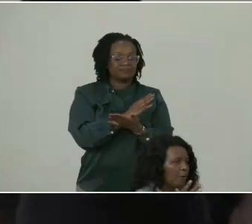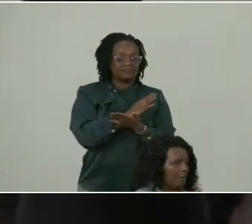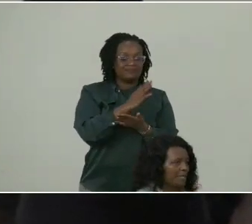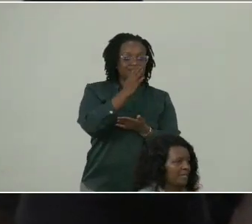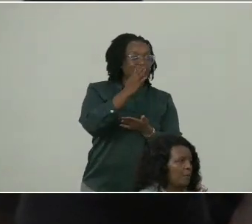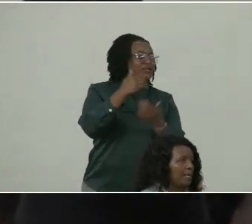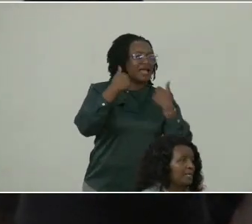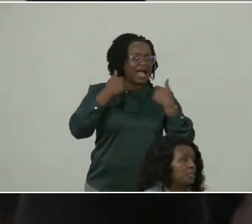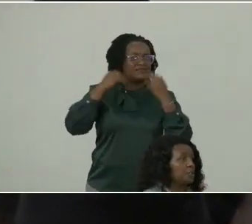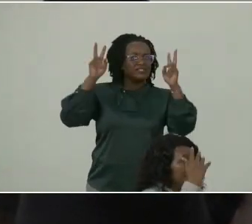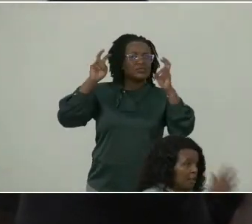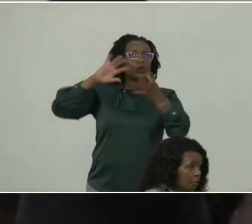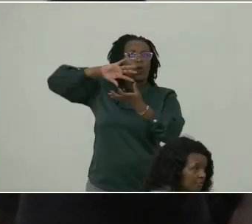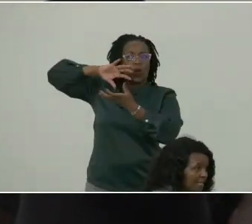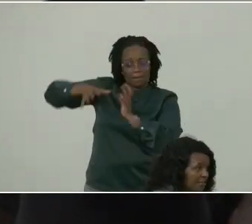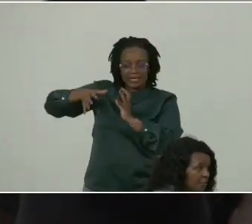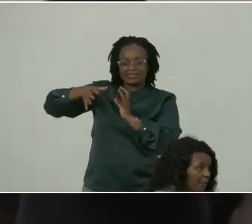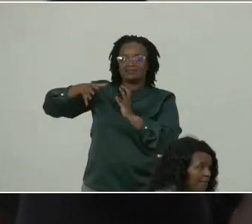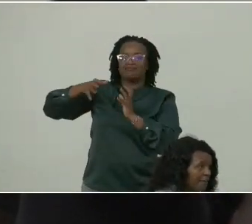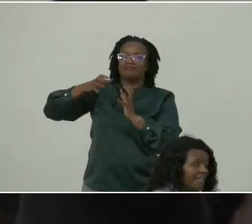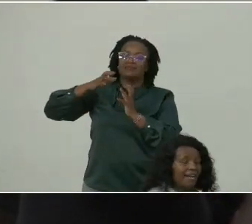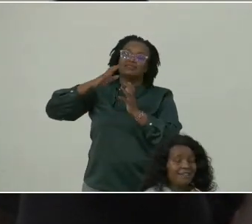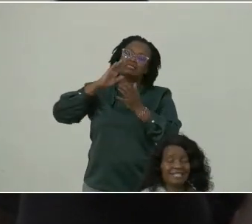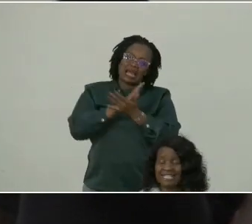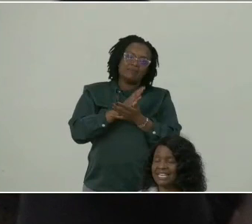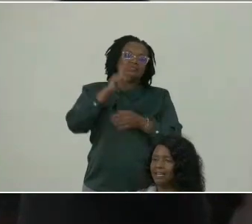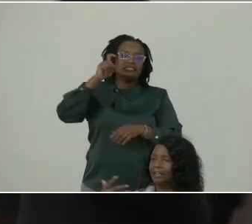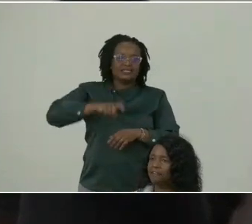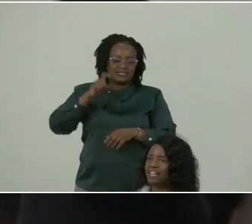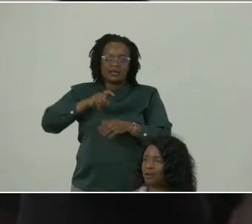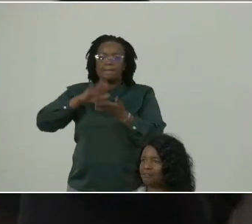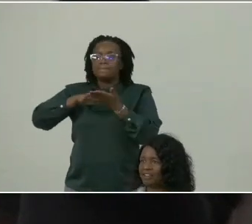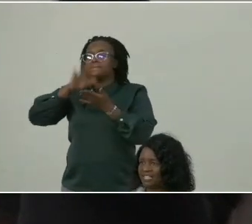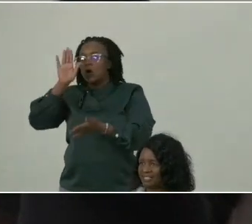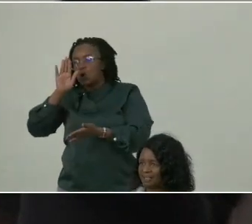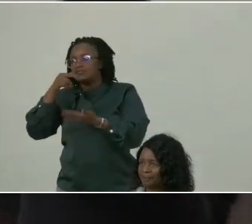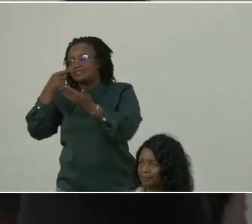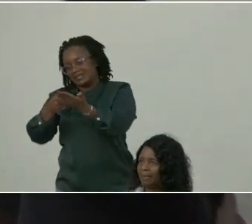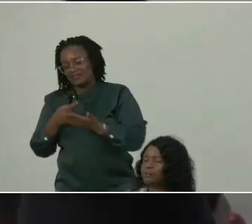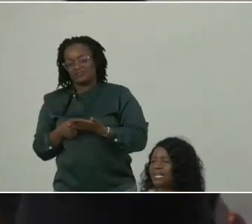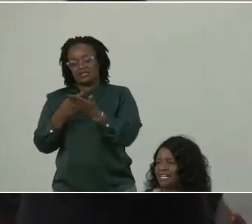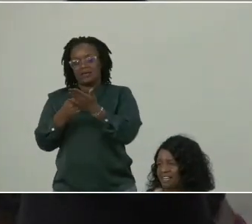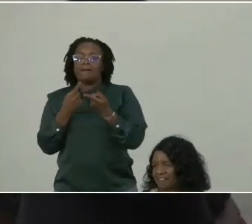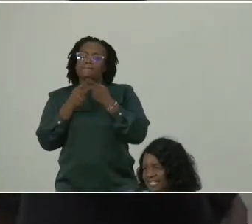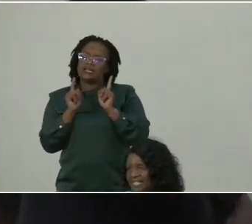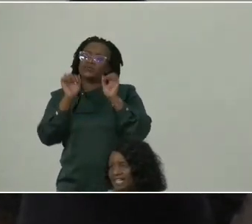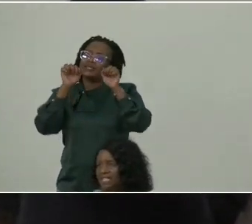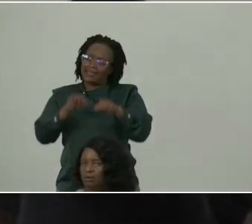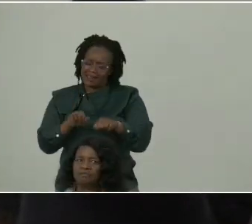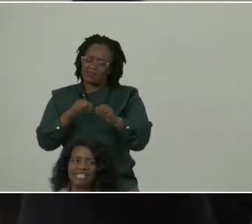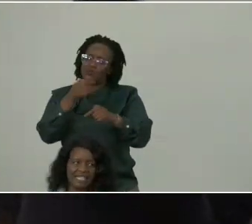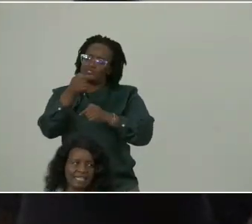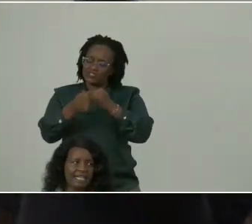are complex issues, those that require further discussion, further conversation. But we can advance